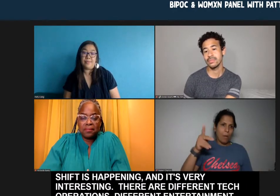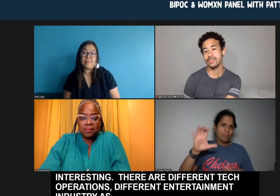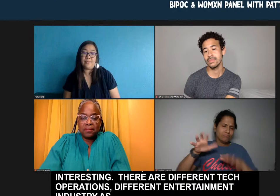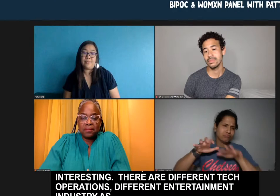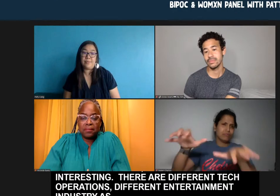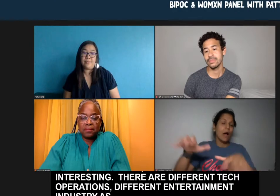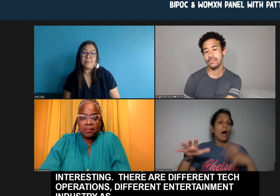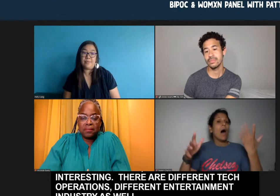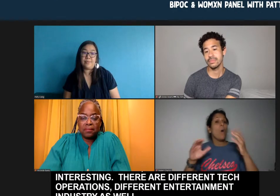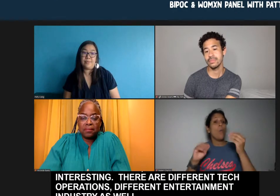do